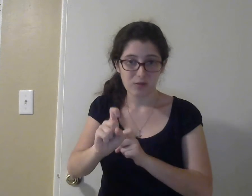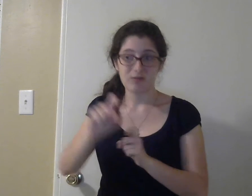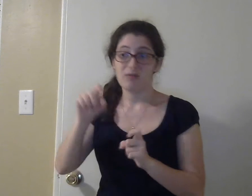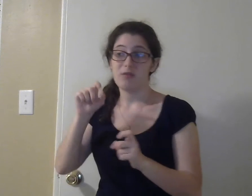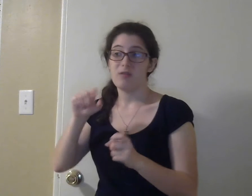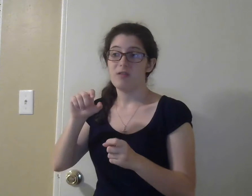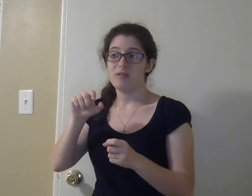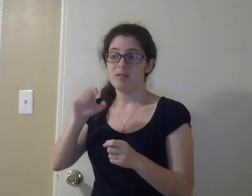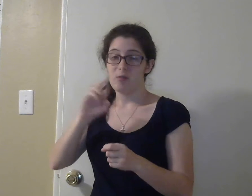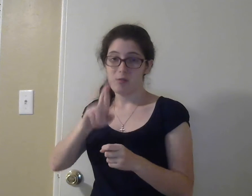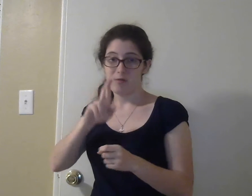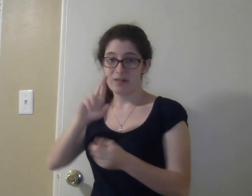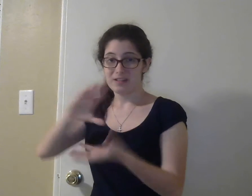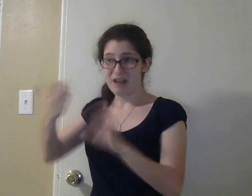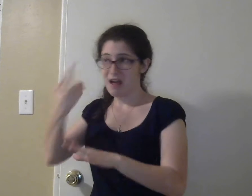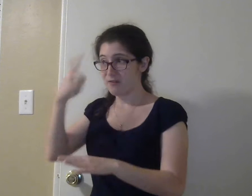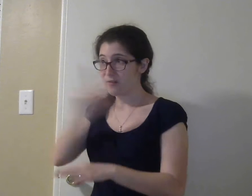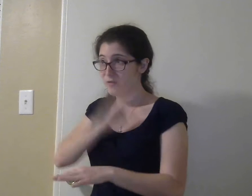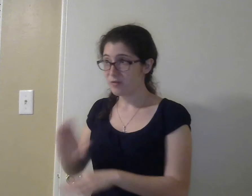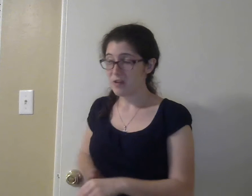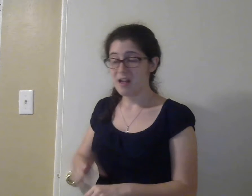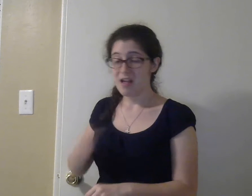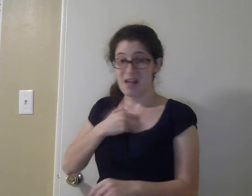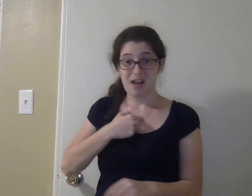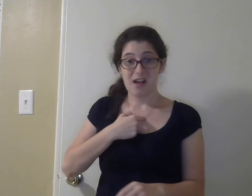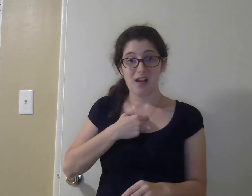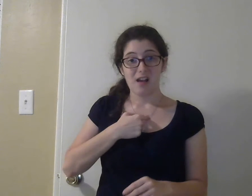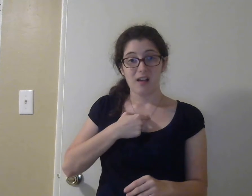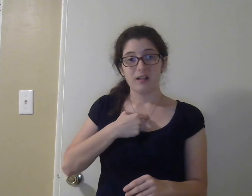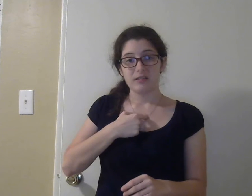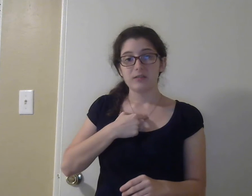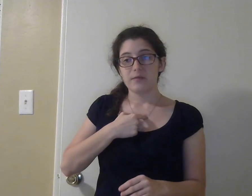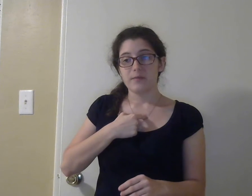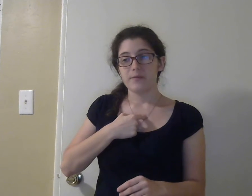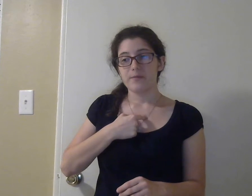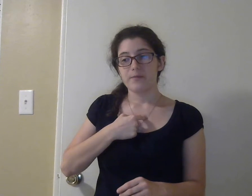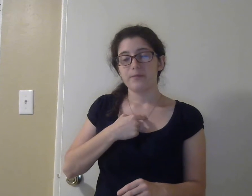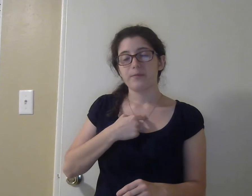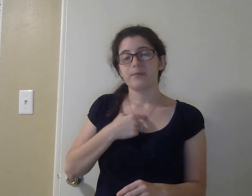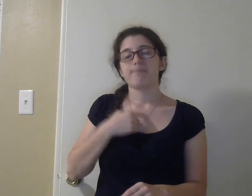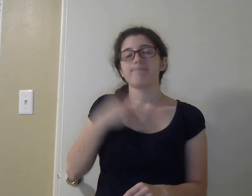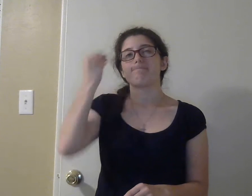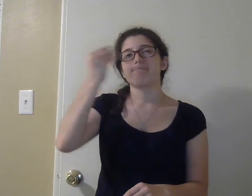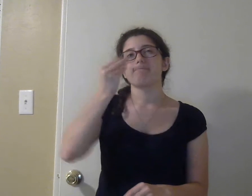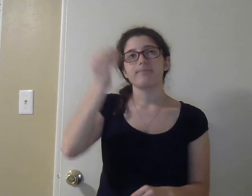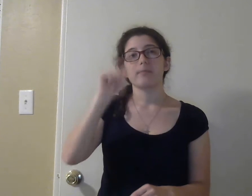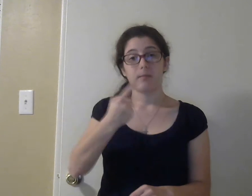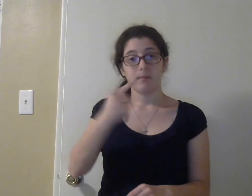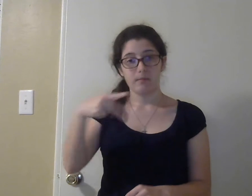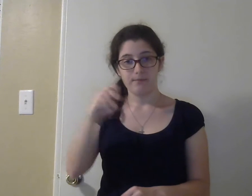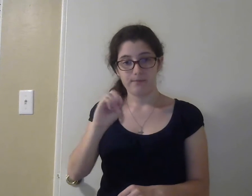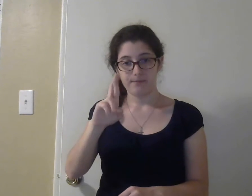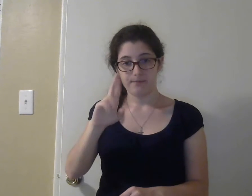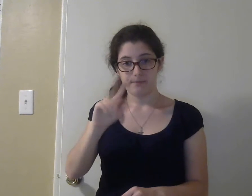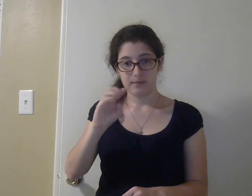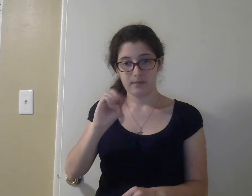been helped by pondering 1 Peter 4:14. It says this, if you are insulted for the name